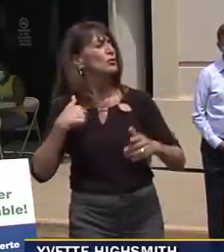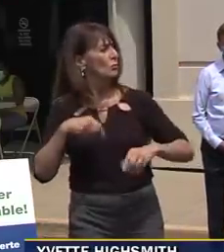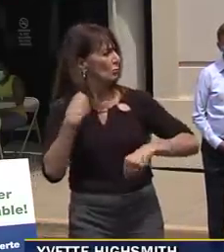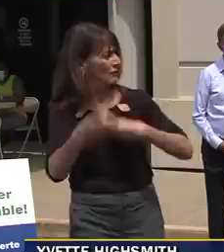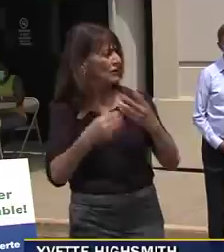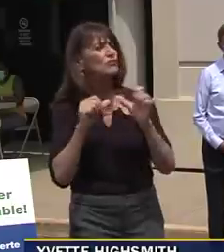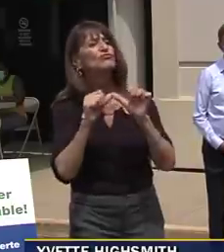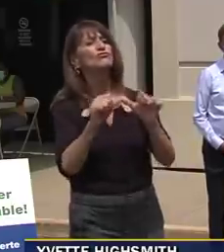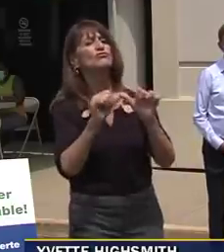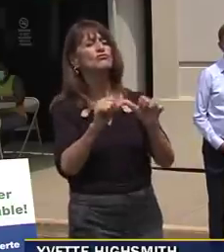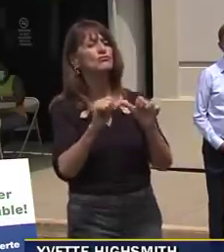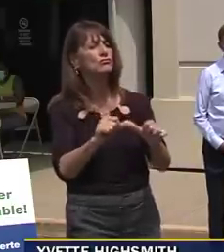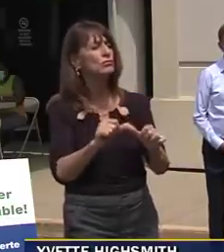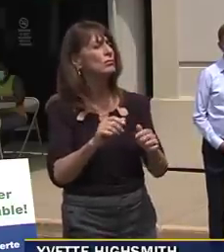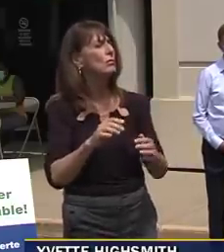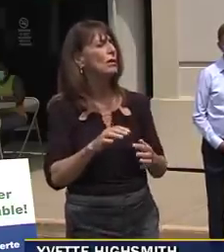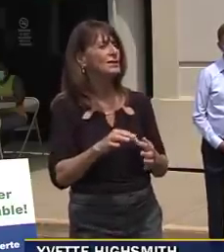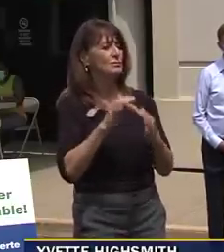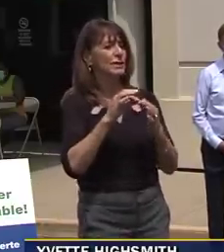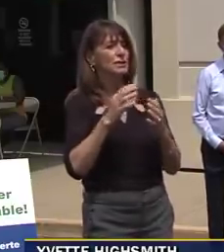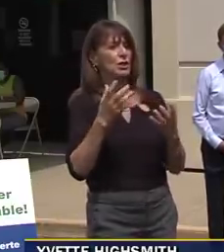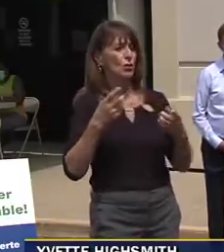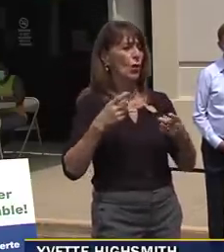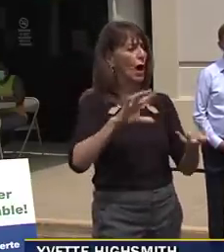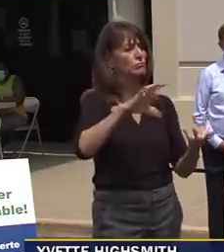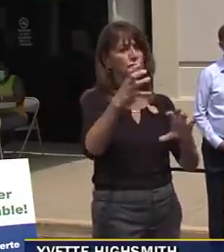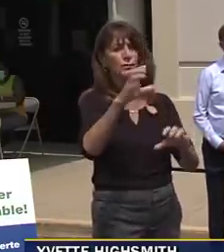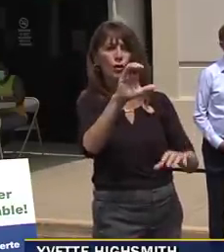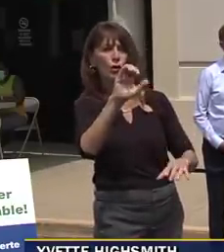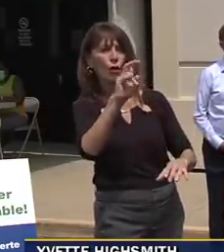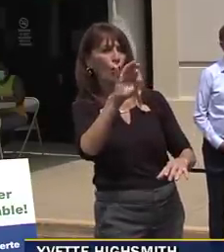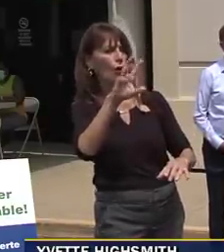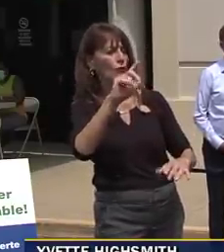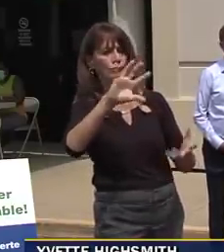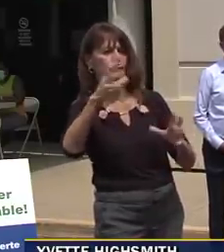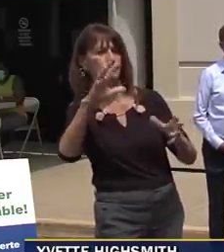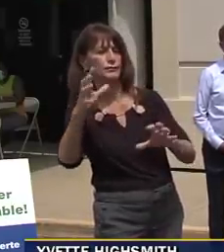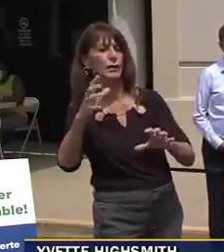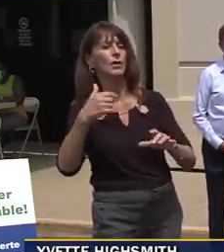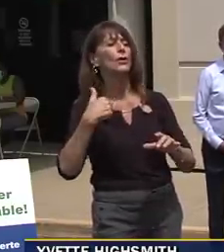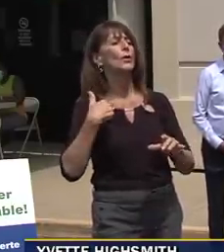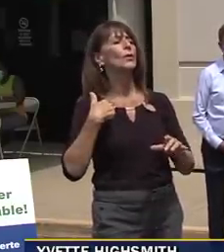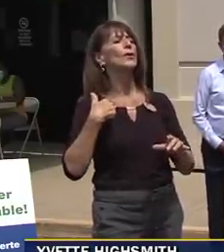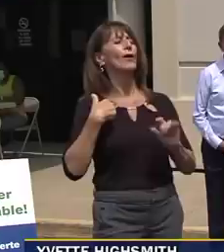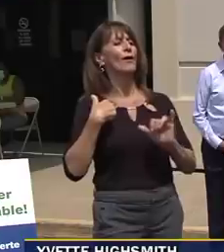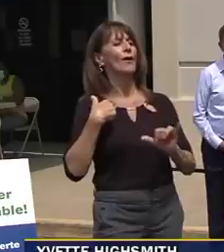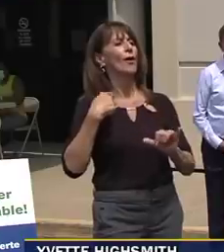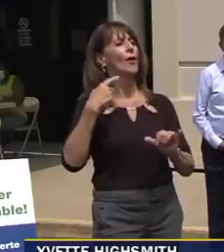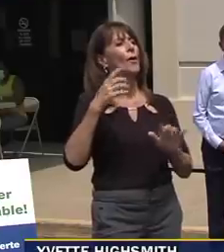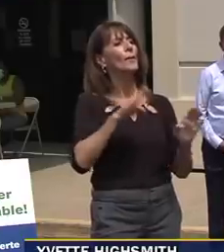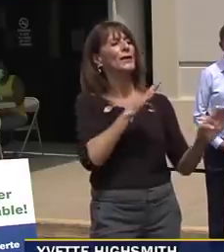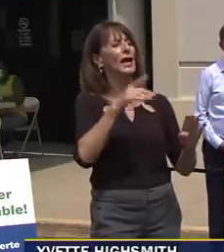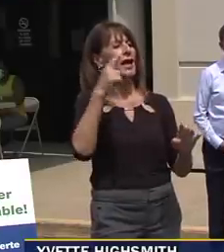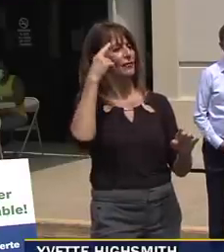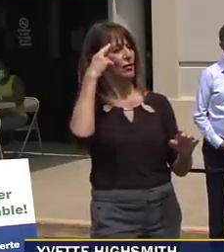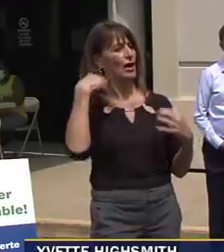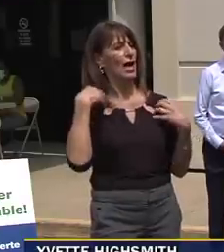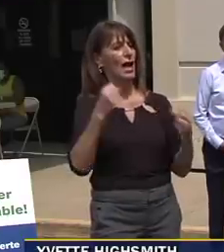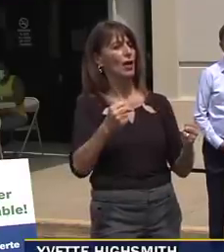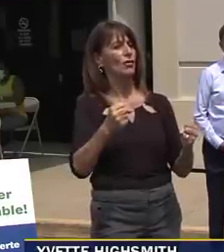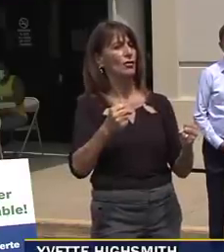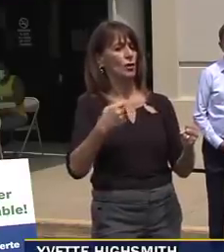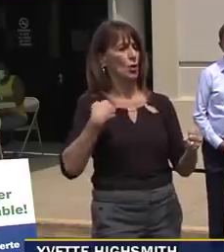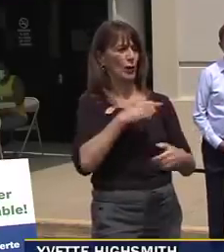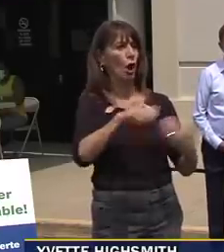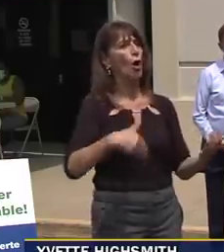they needed. And particularly in the midst of this pandemic, we found that behavioral health was something that I think we could all say we